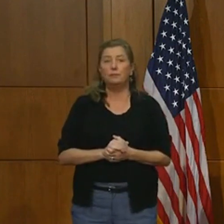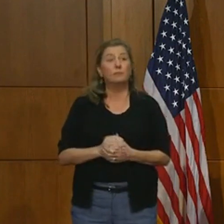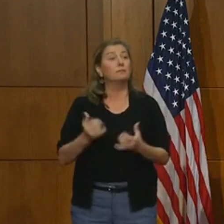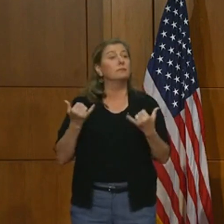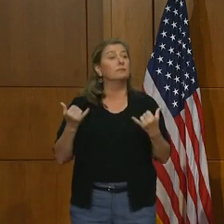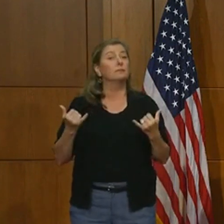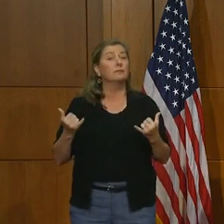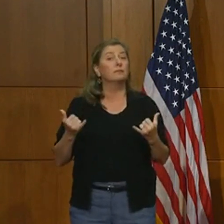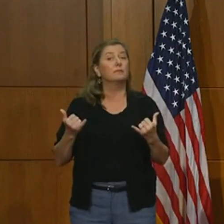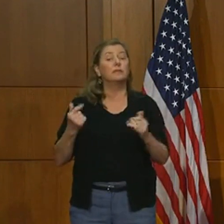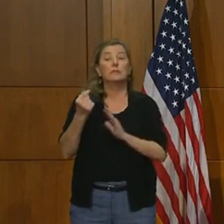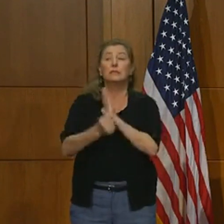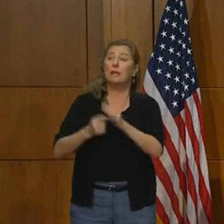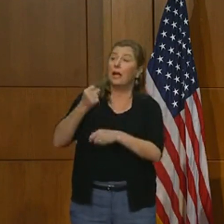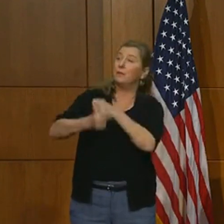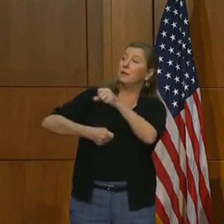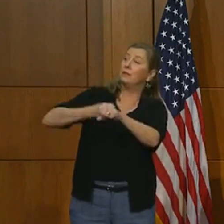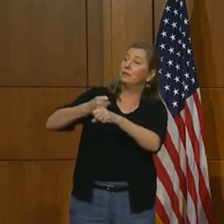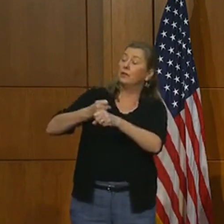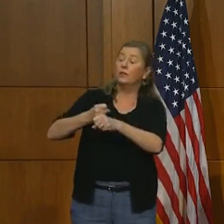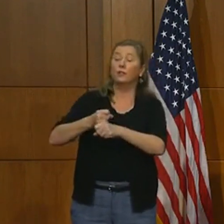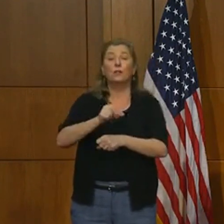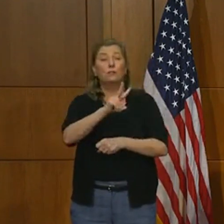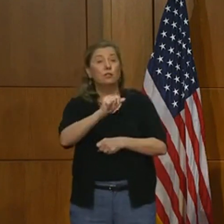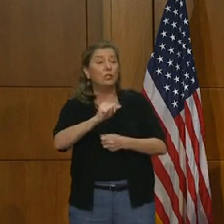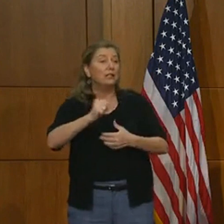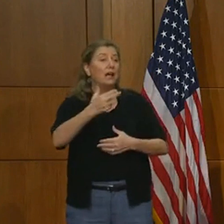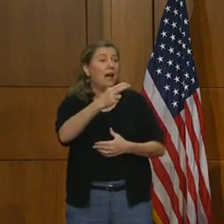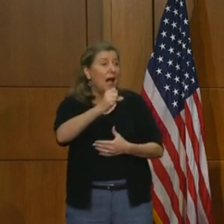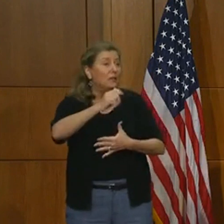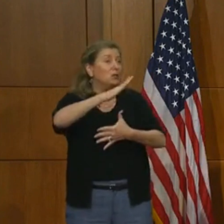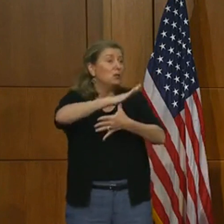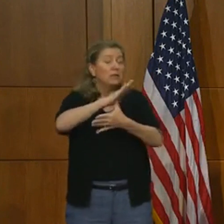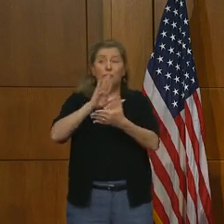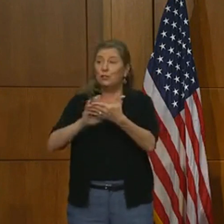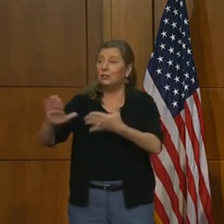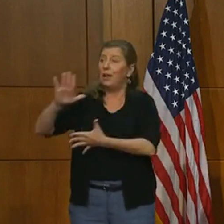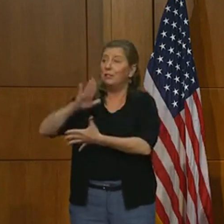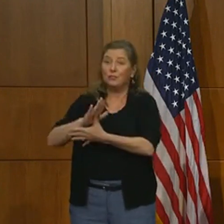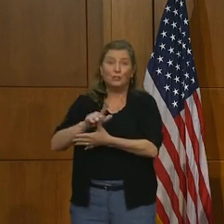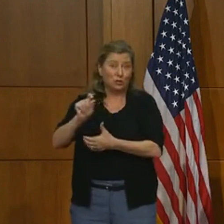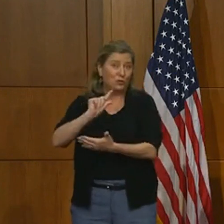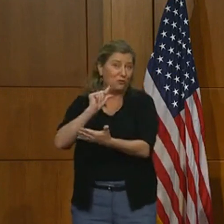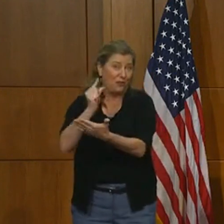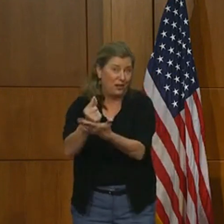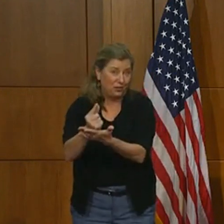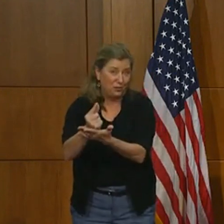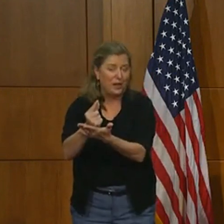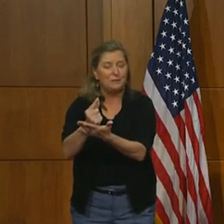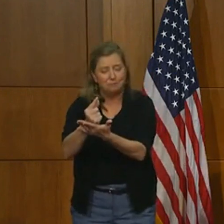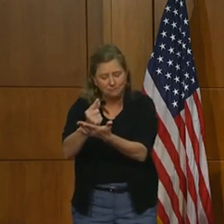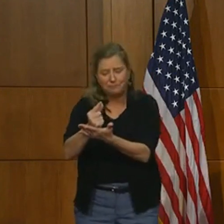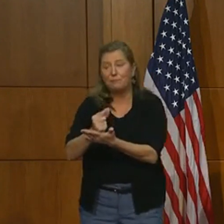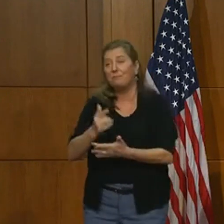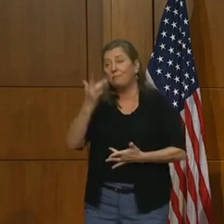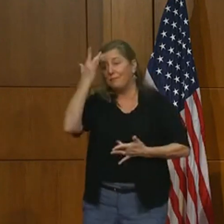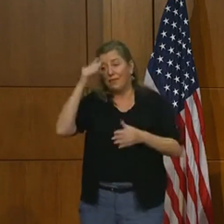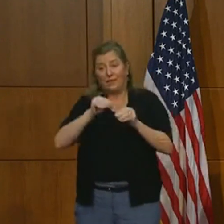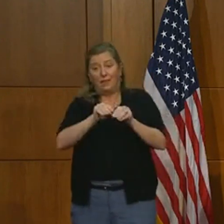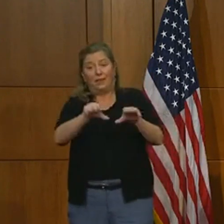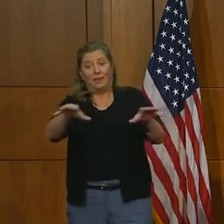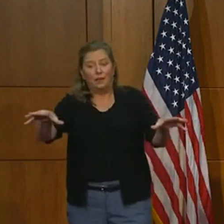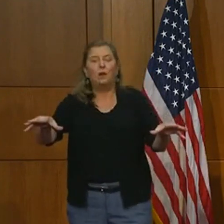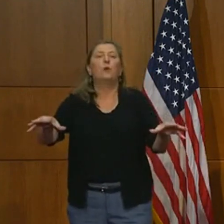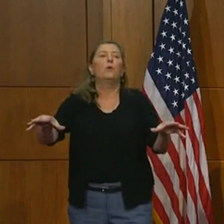season when Virginia high school and college seniors would be graduating. The pandemic has turned all